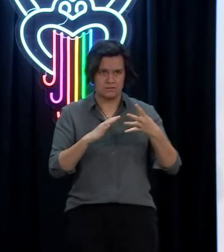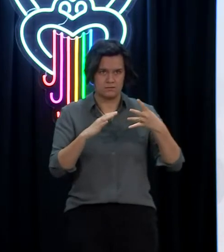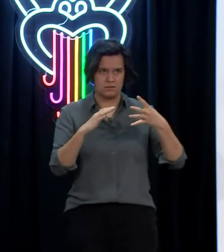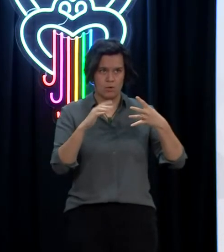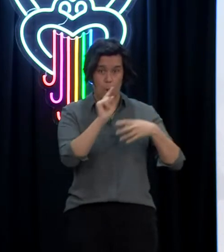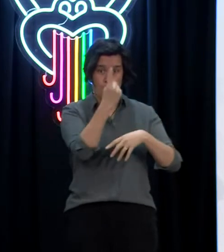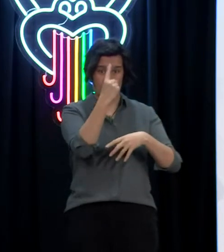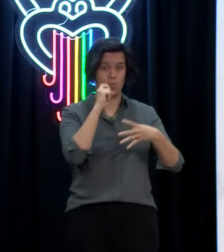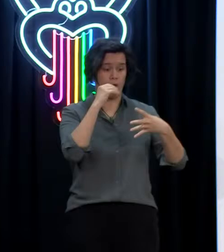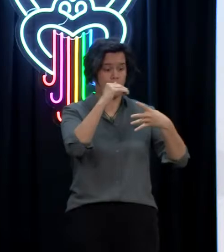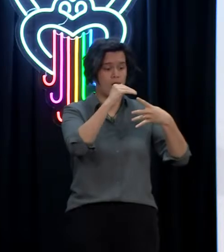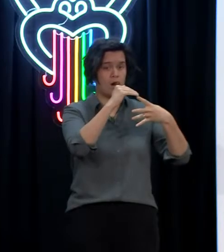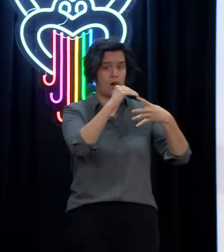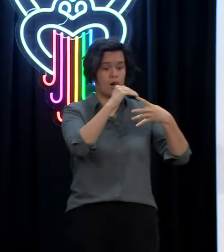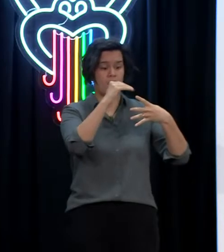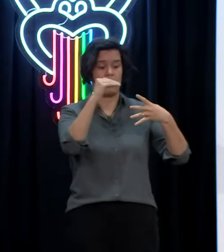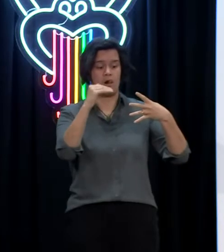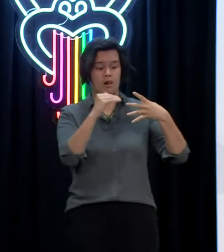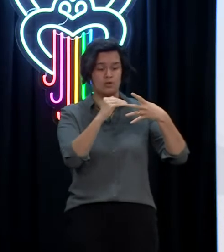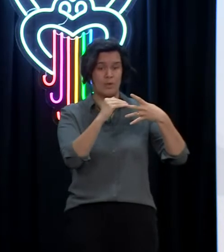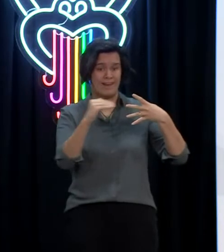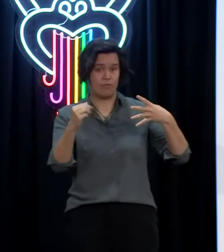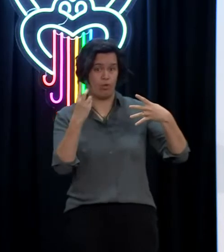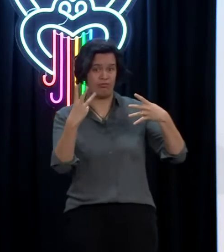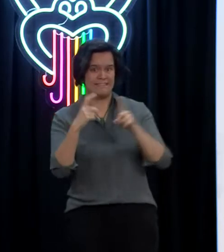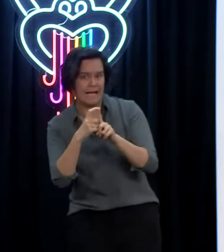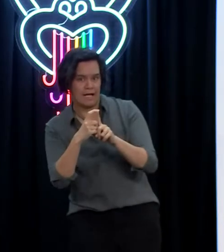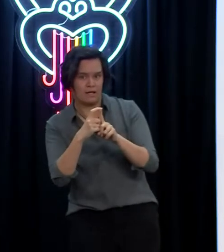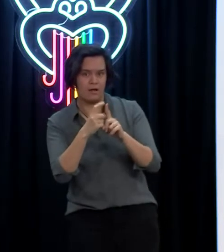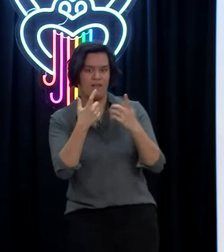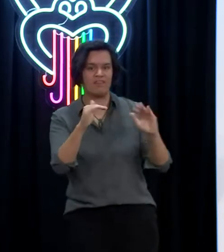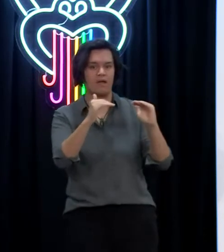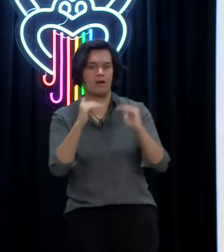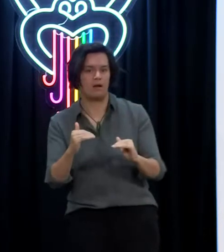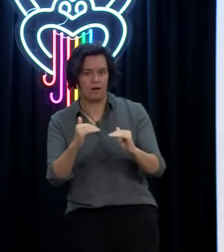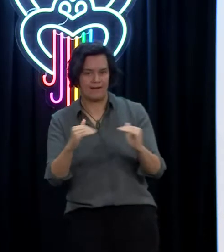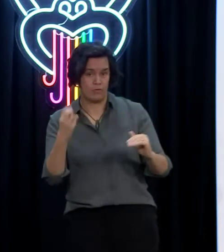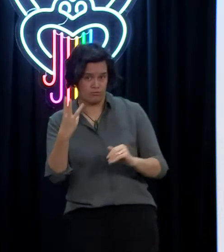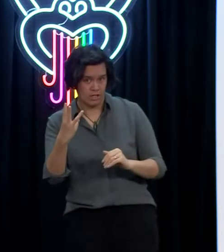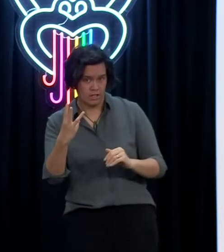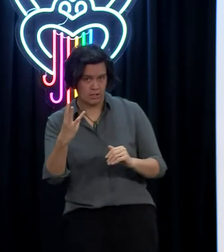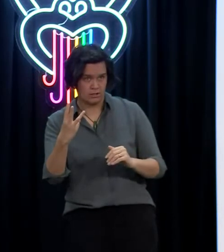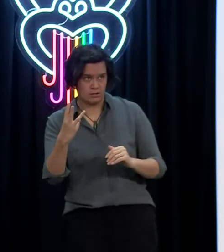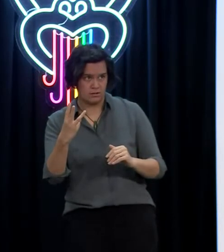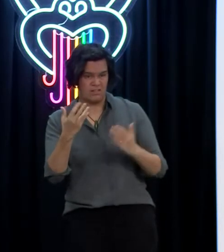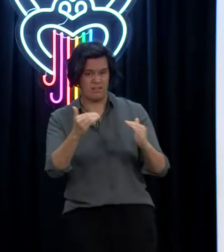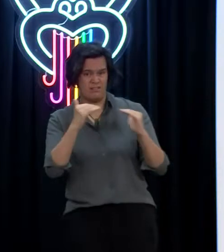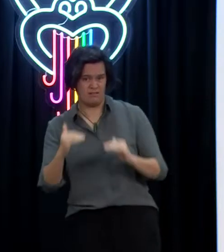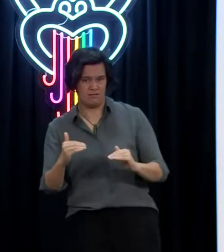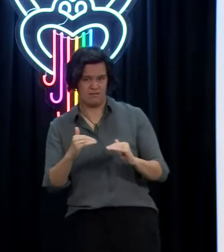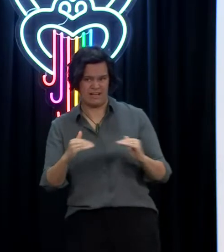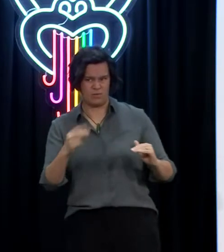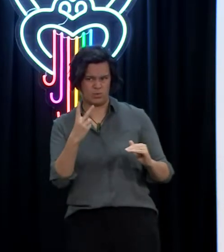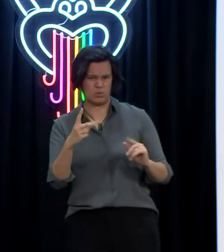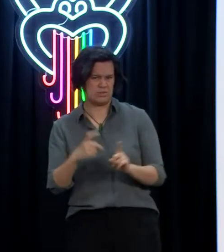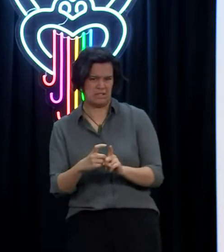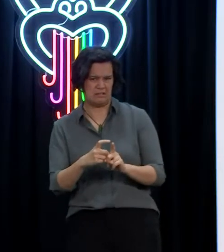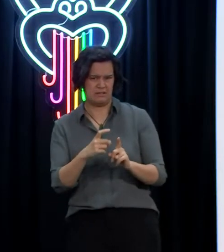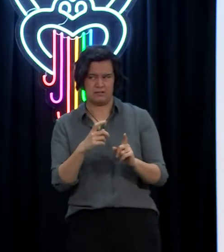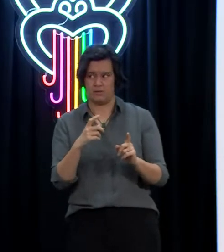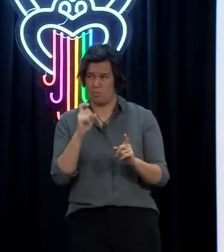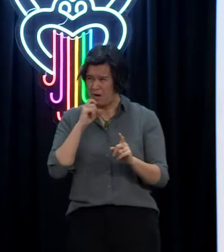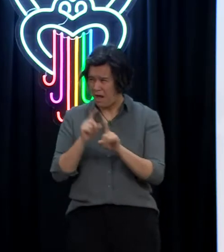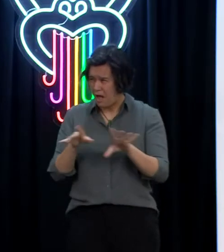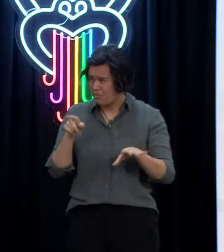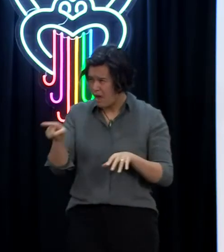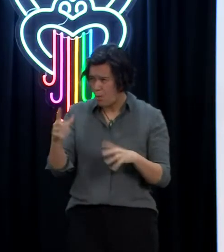needs to do that, so Auckland would need to do the same? What's the progression scale actually look like? Yeah, so obviously the first stage in that is the decision that Cabinet will make